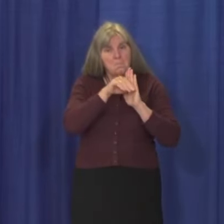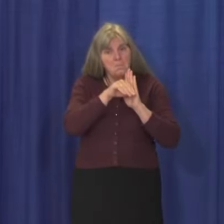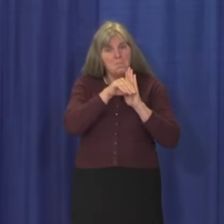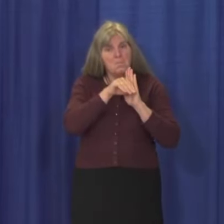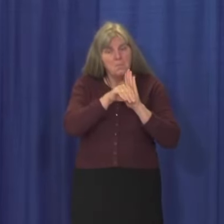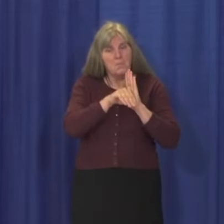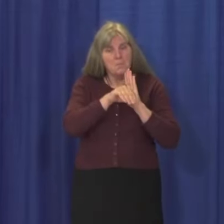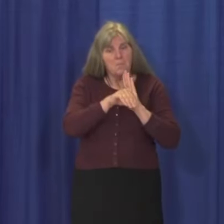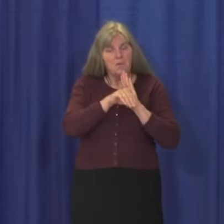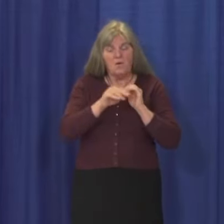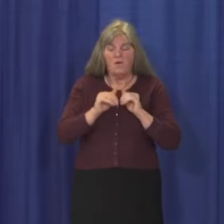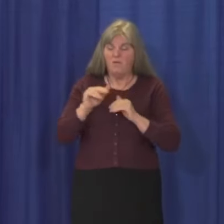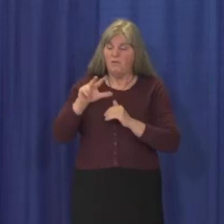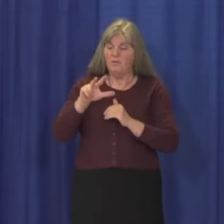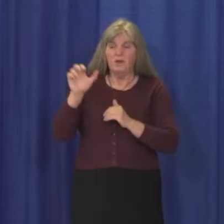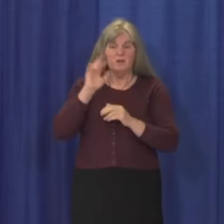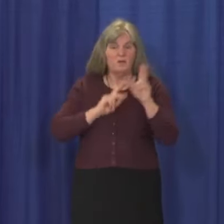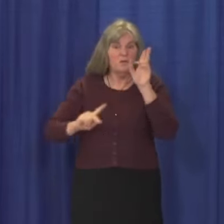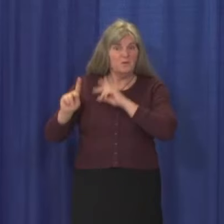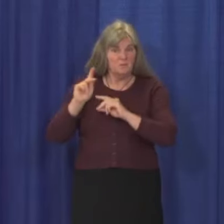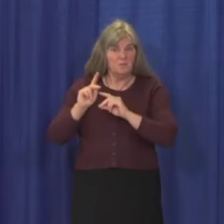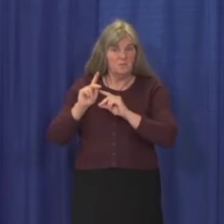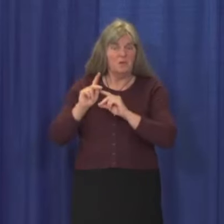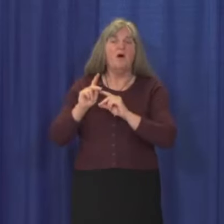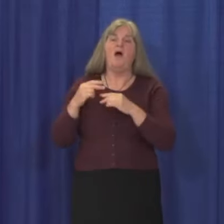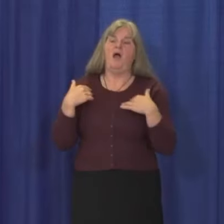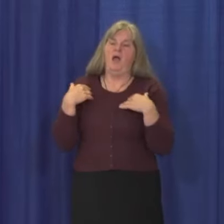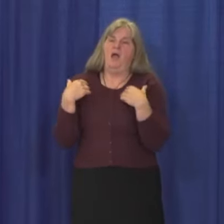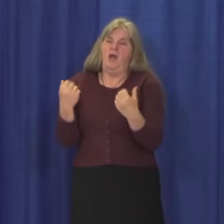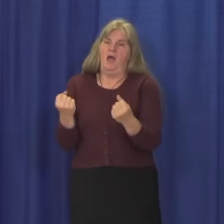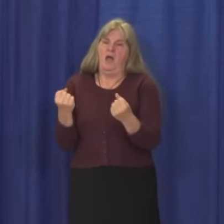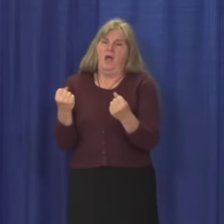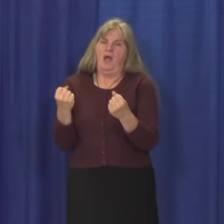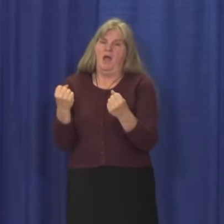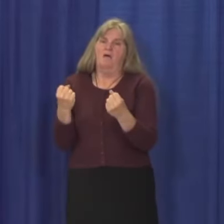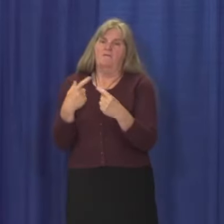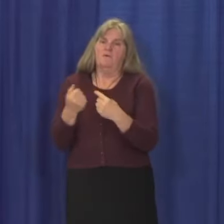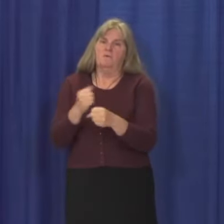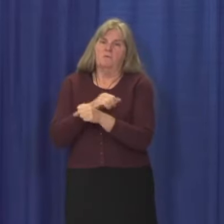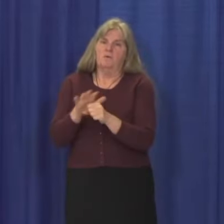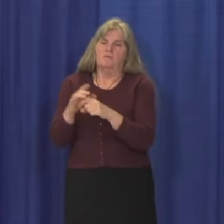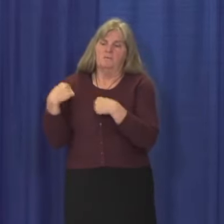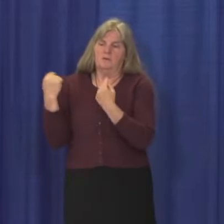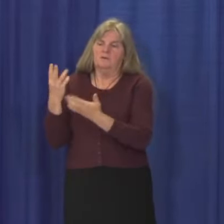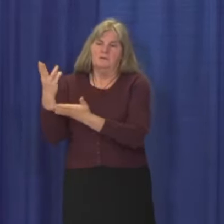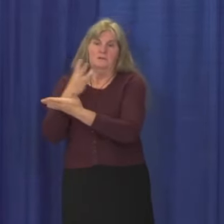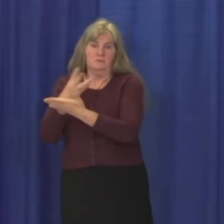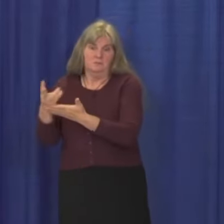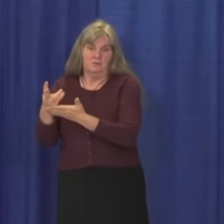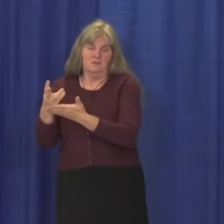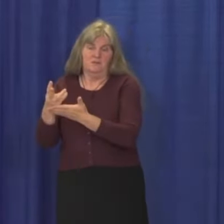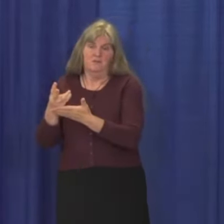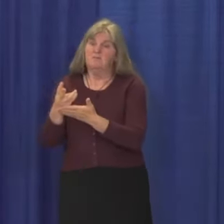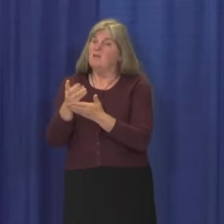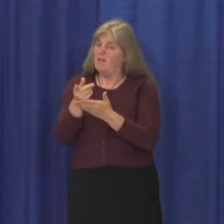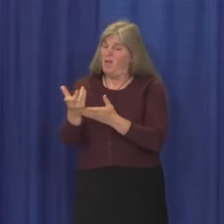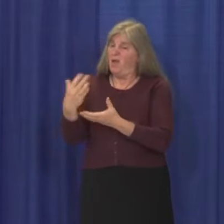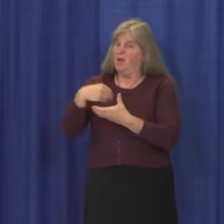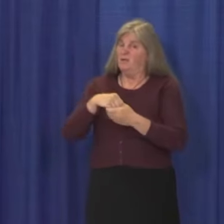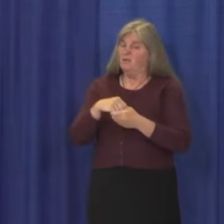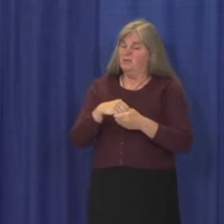More than 300 individuals have recovered over the last 6 weeks. This includes the young